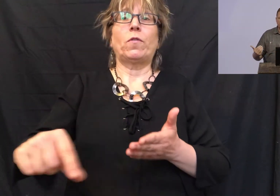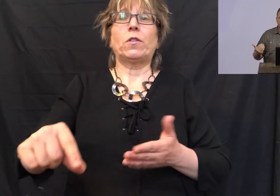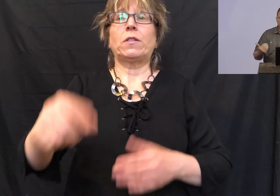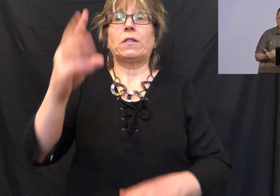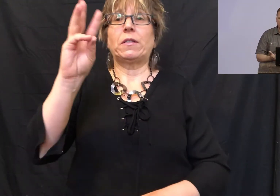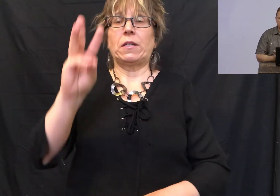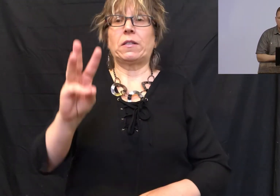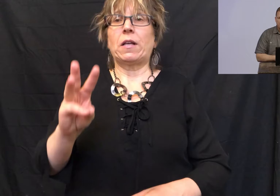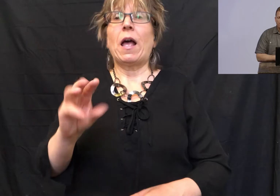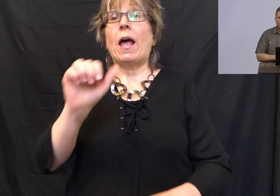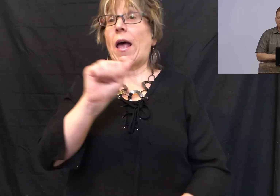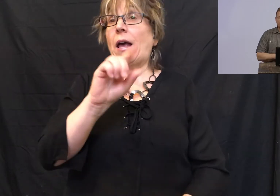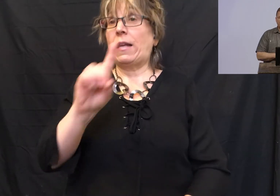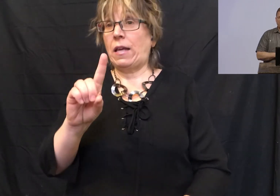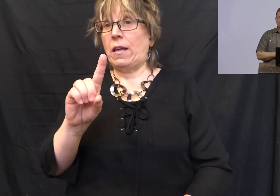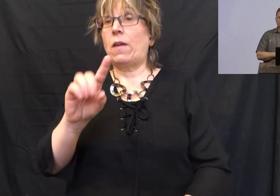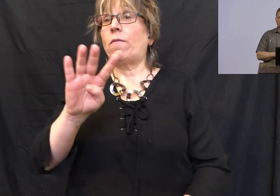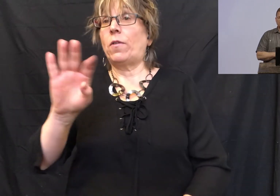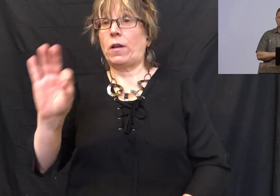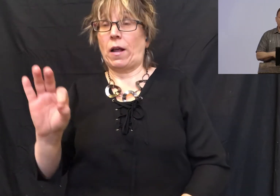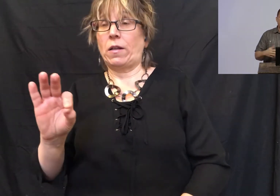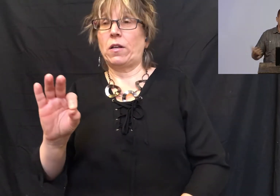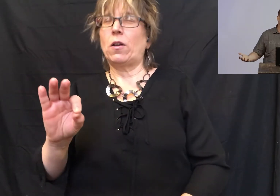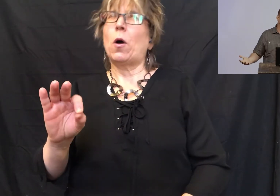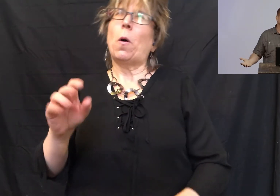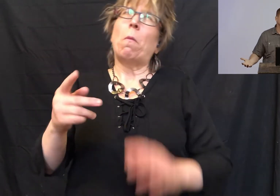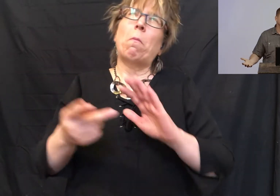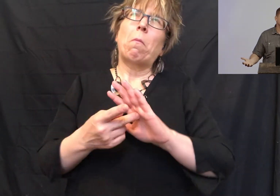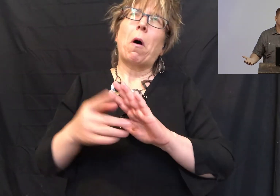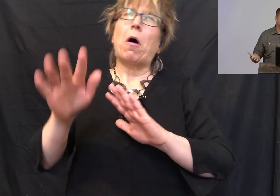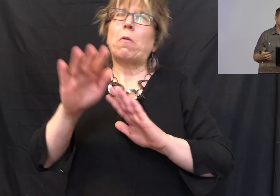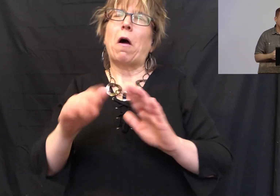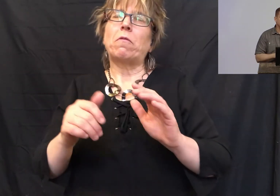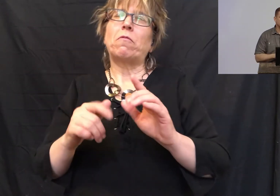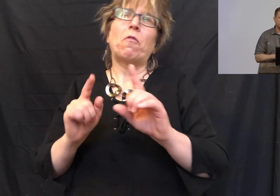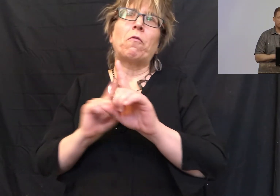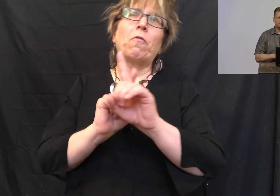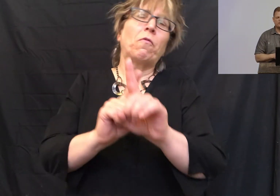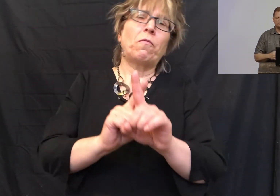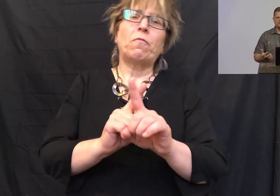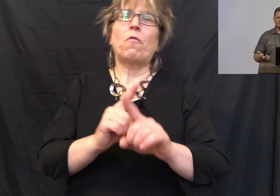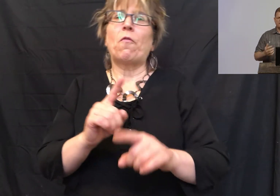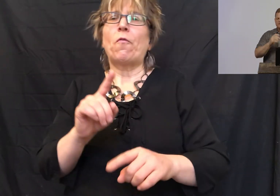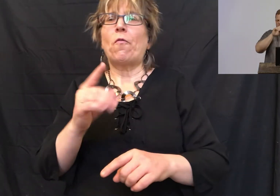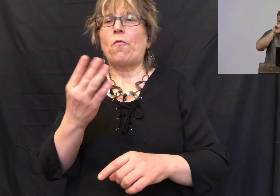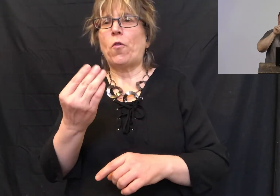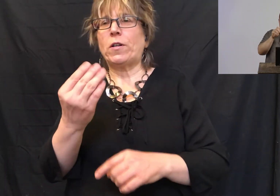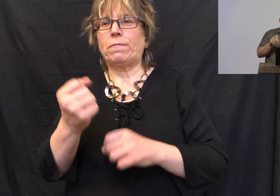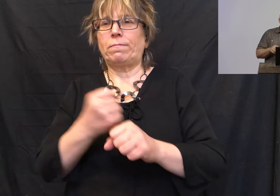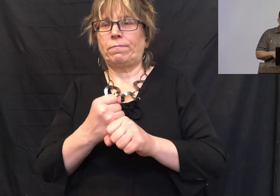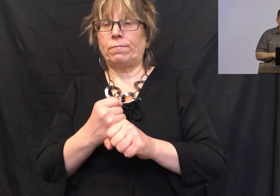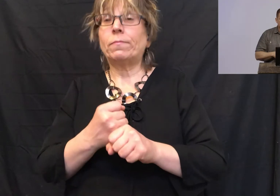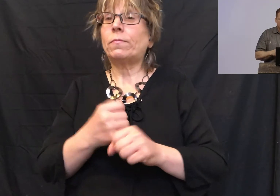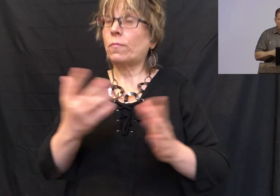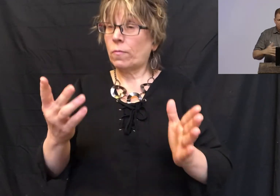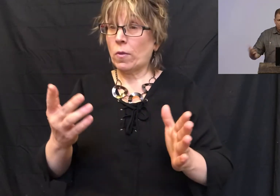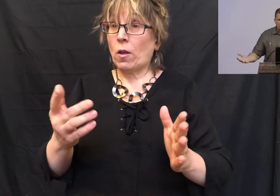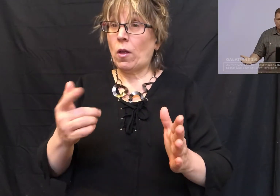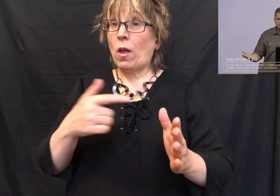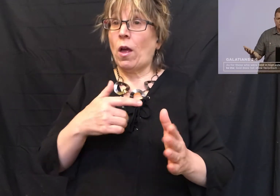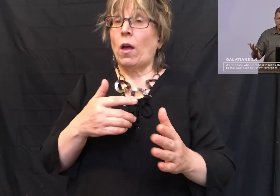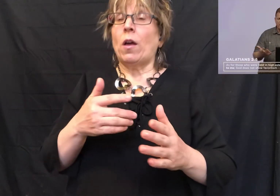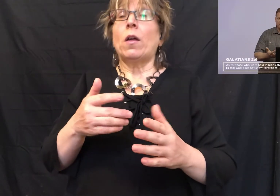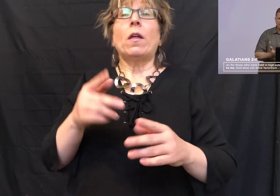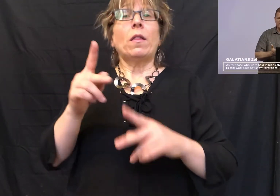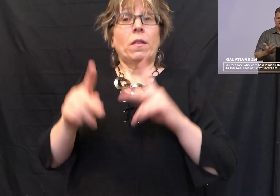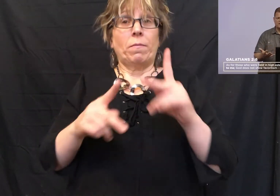AD 49. Paul had been following Jesus for about 14 years when he wrote this letter to the church in Galatia. And this is what he says. He says, as for